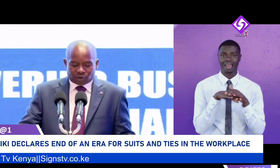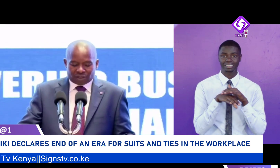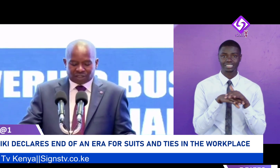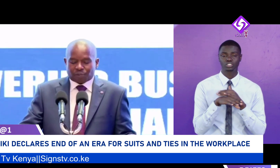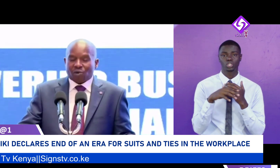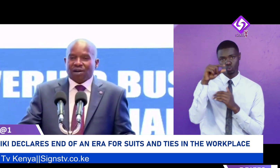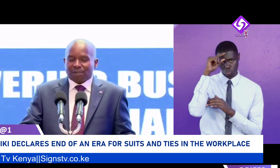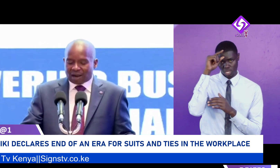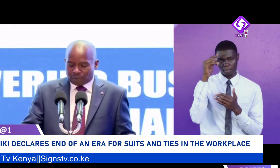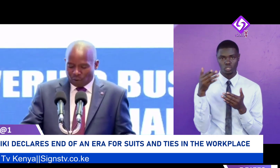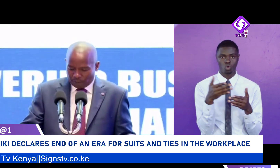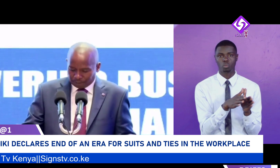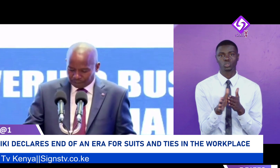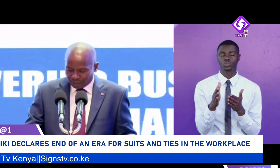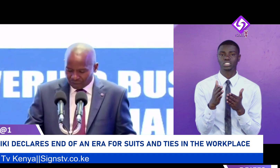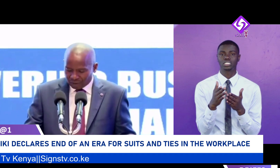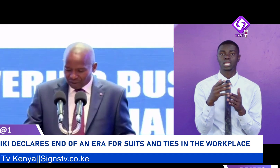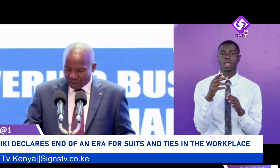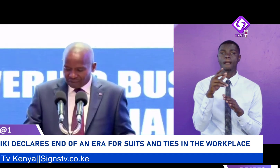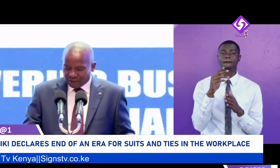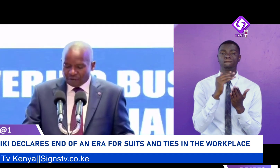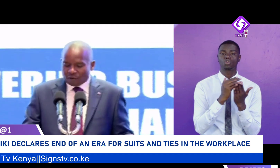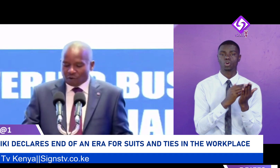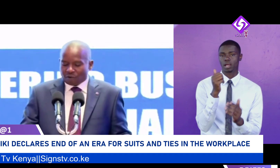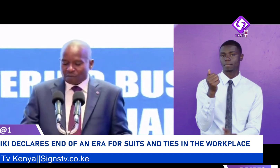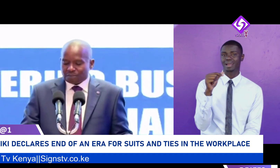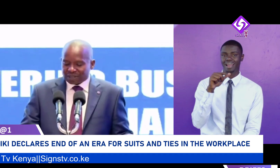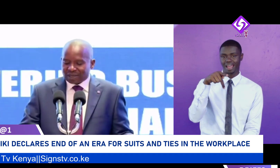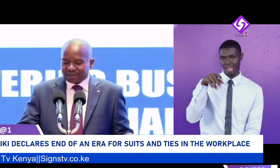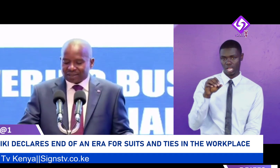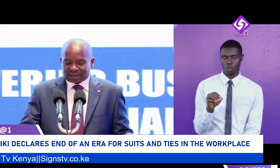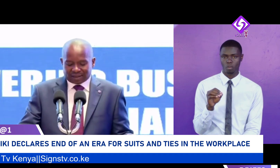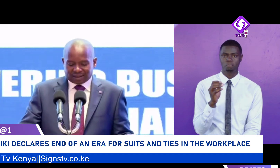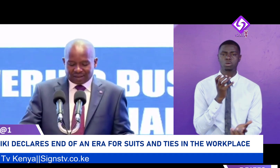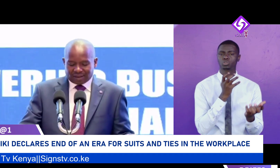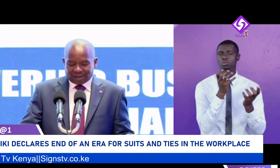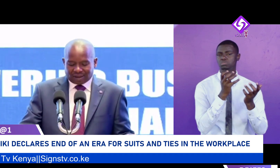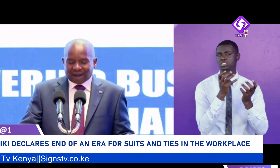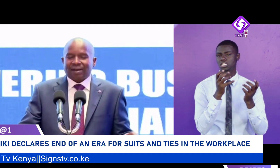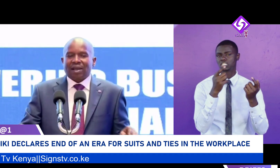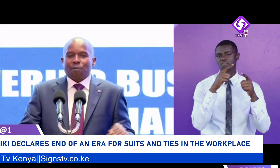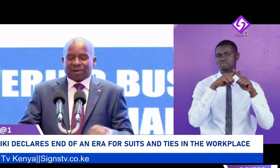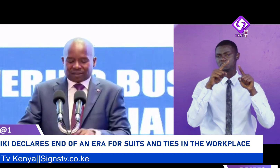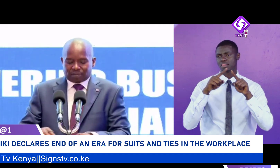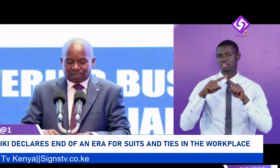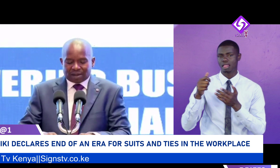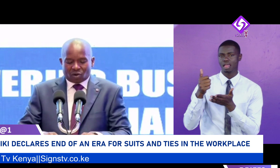Opportunities Program, AGPO. And therefore, businesses can help us by